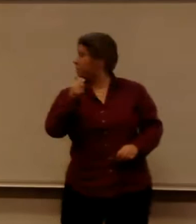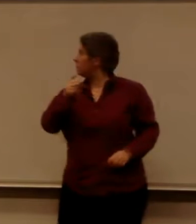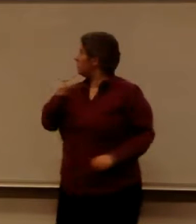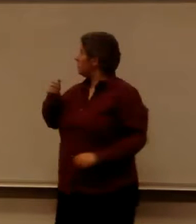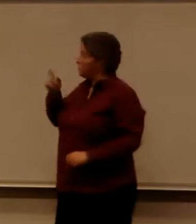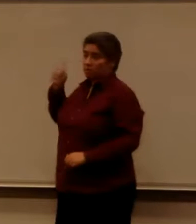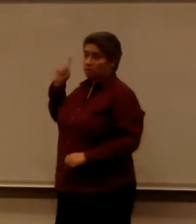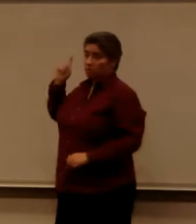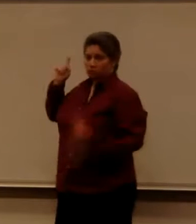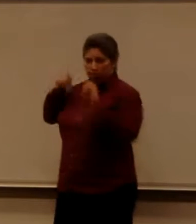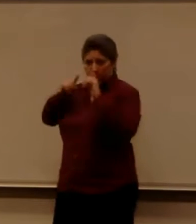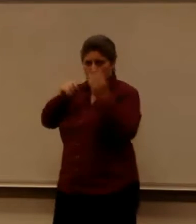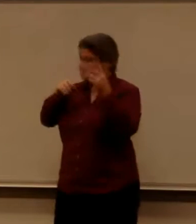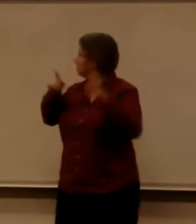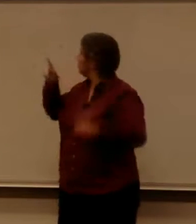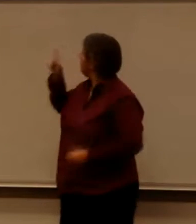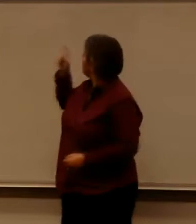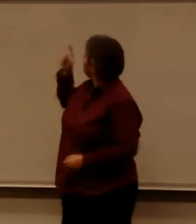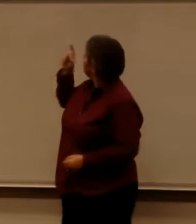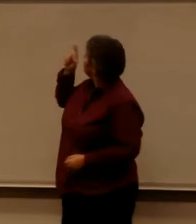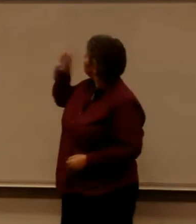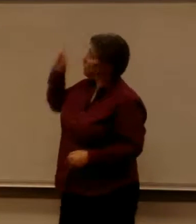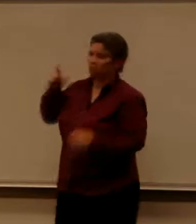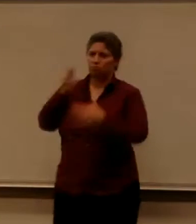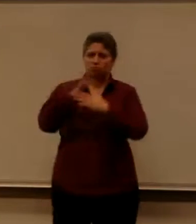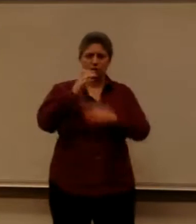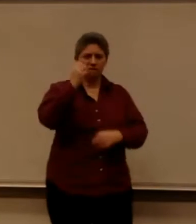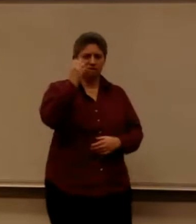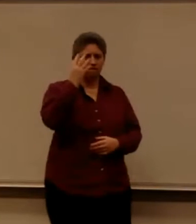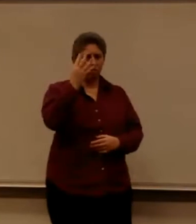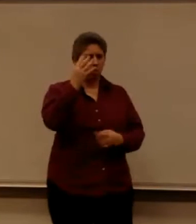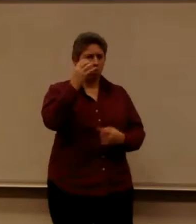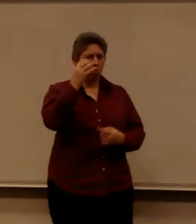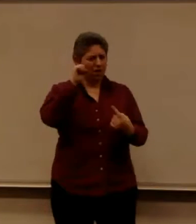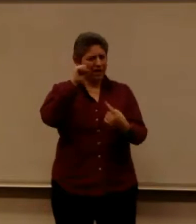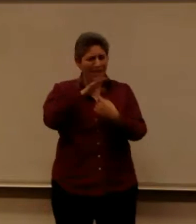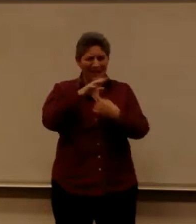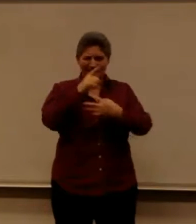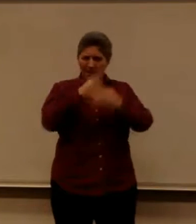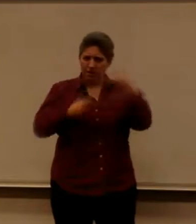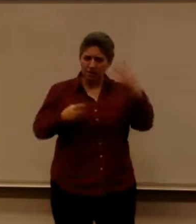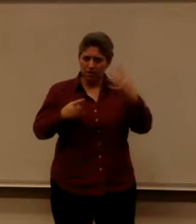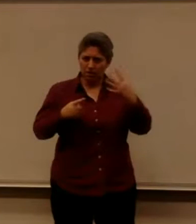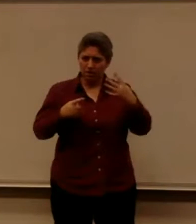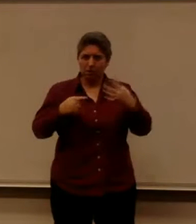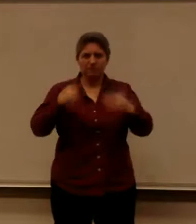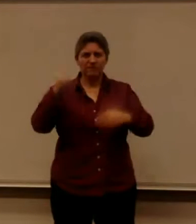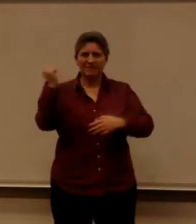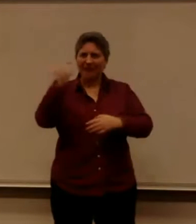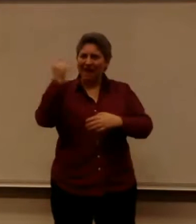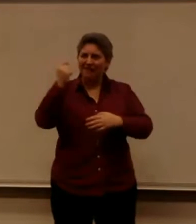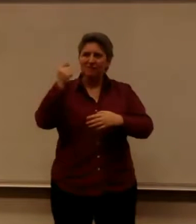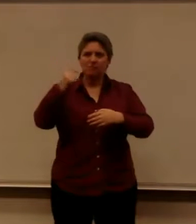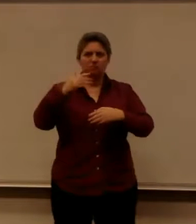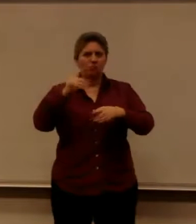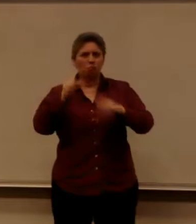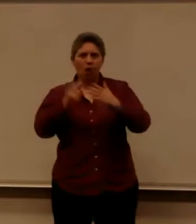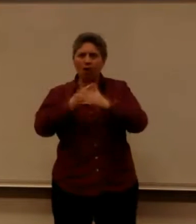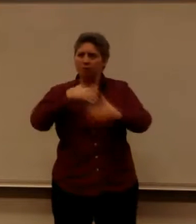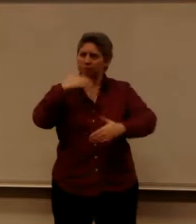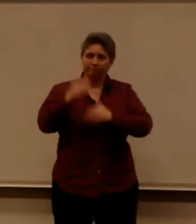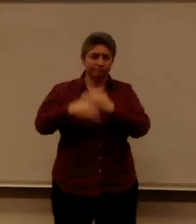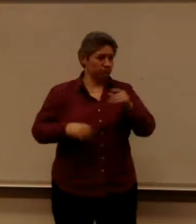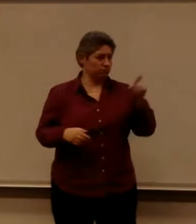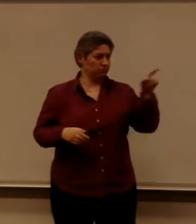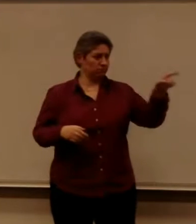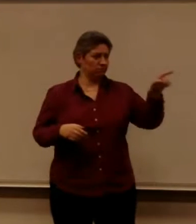So as you'll see on the slides, the 4 key areas there. I don't know if you can see them on the live stream. But within the Act, there's 4 key